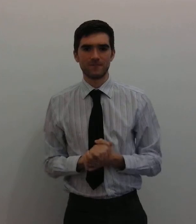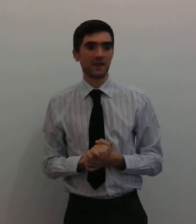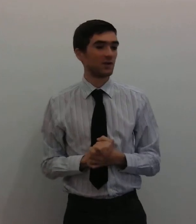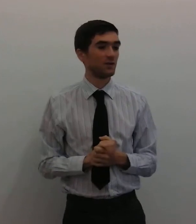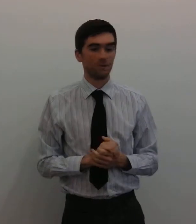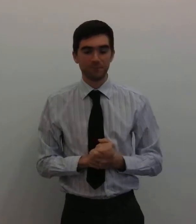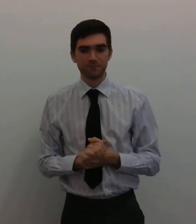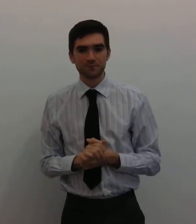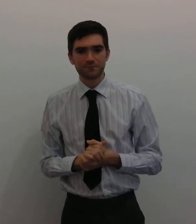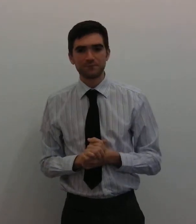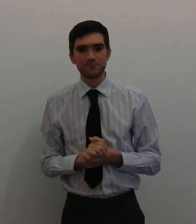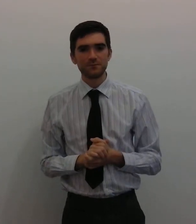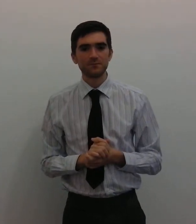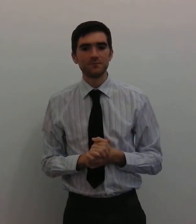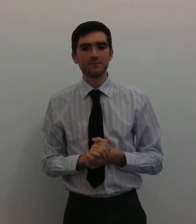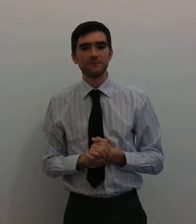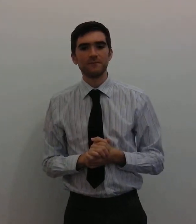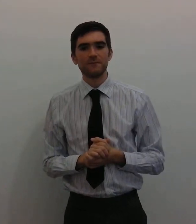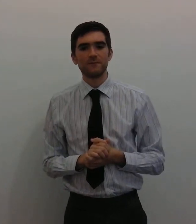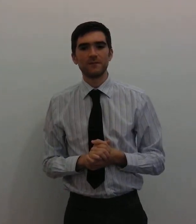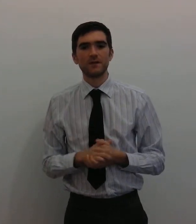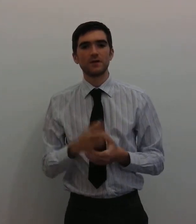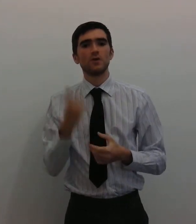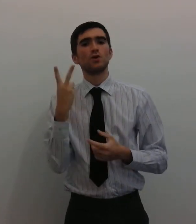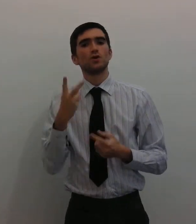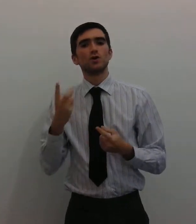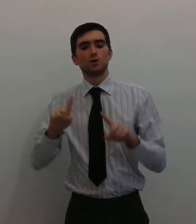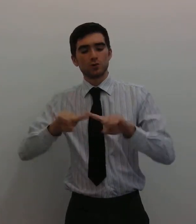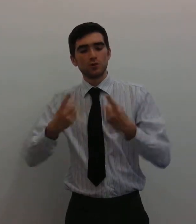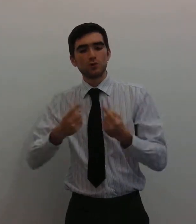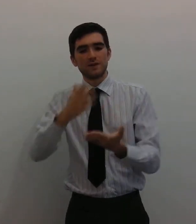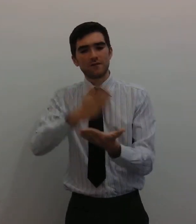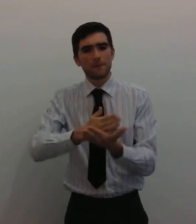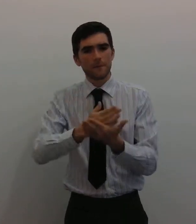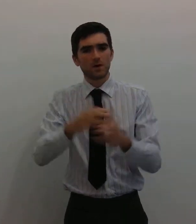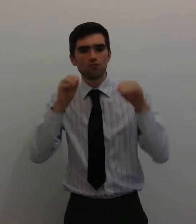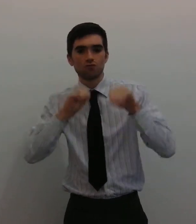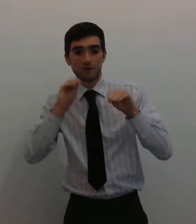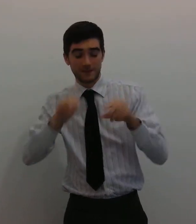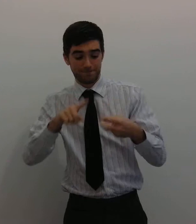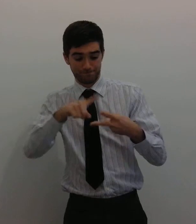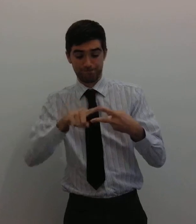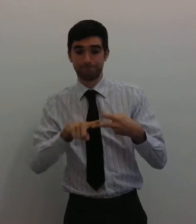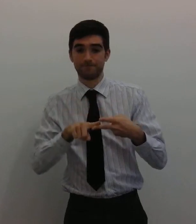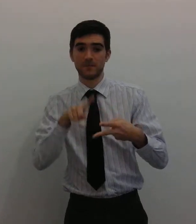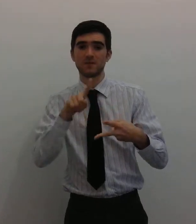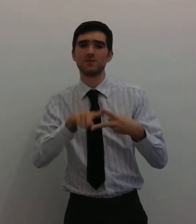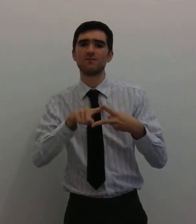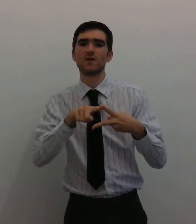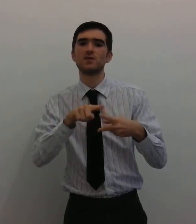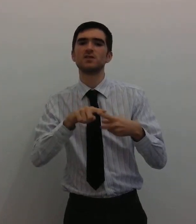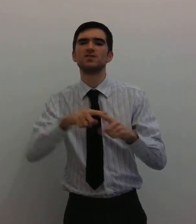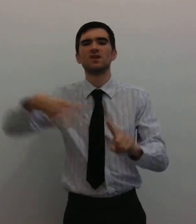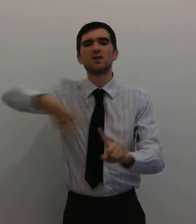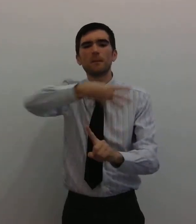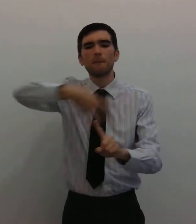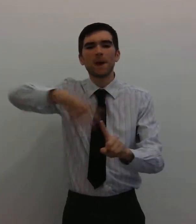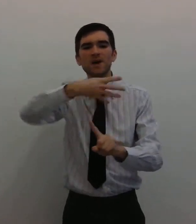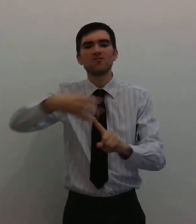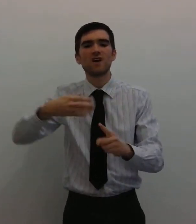Thank you. So the two different parts of the training will be, the first part will be just going through the background of cost budgeting, and